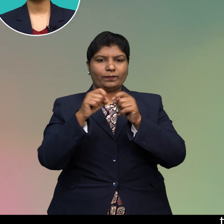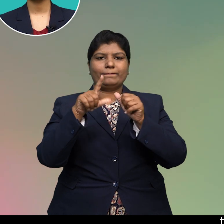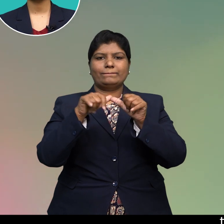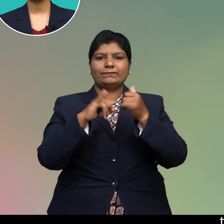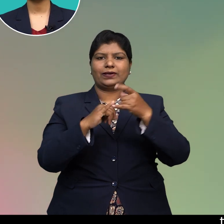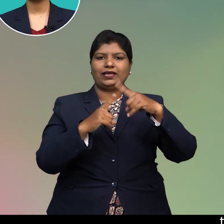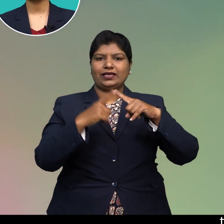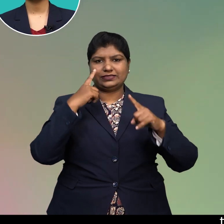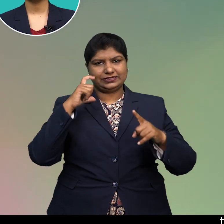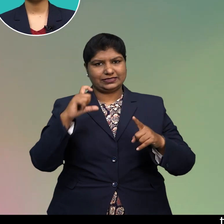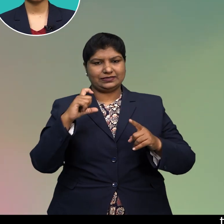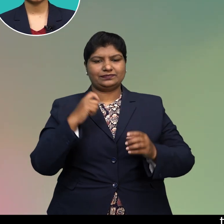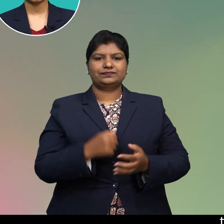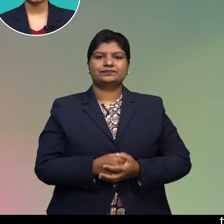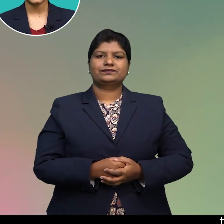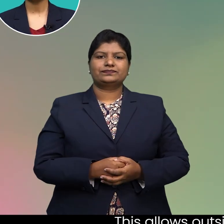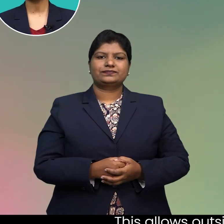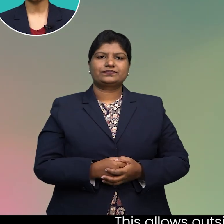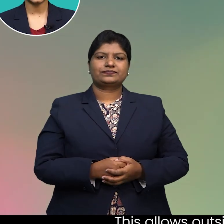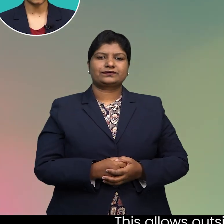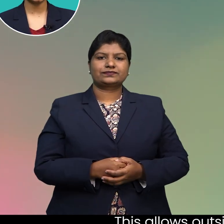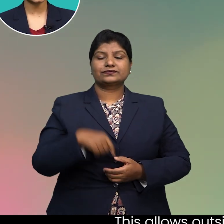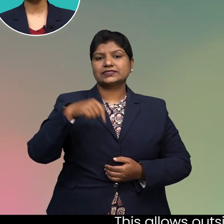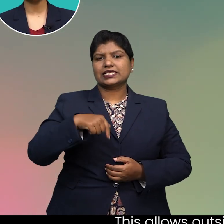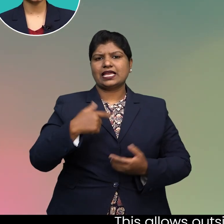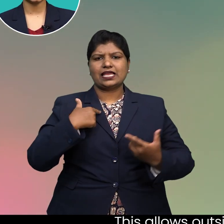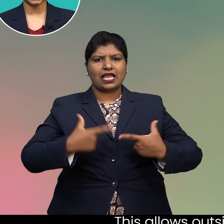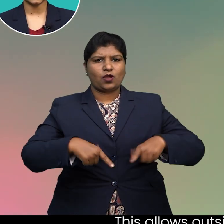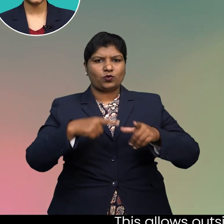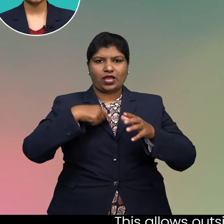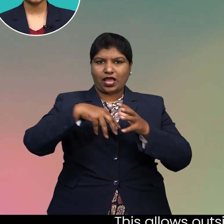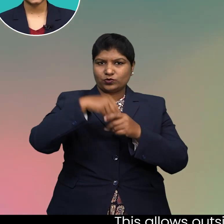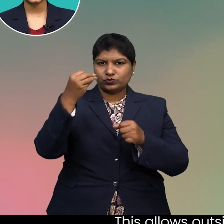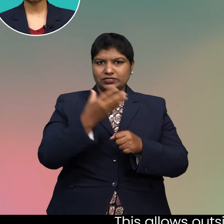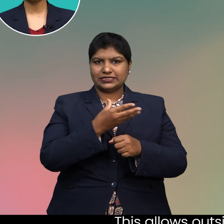The body is made up of two layers of cells,